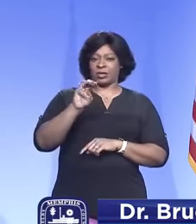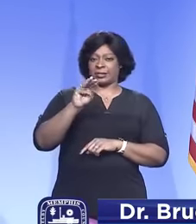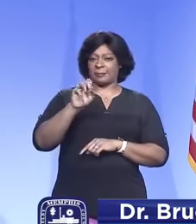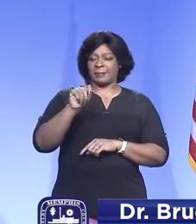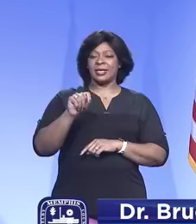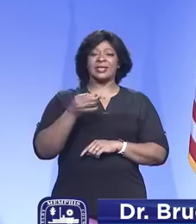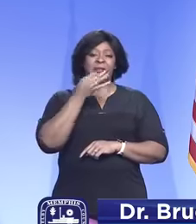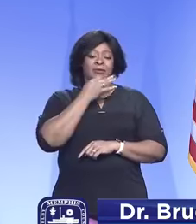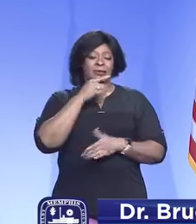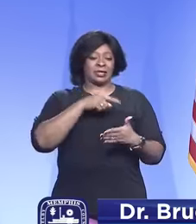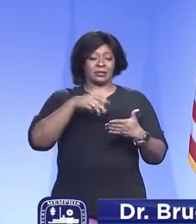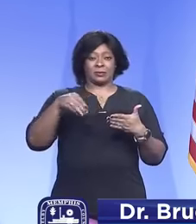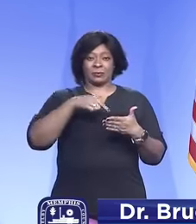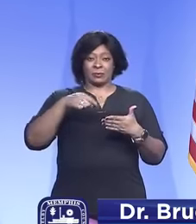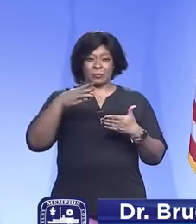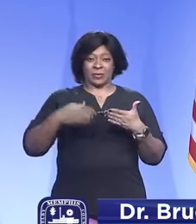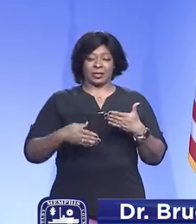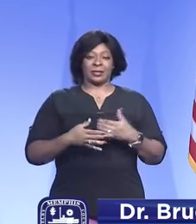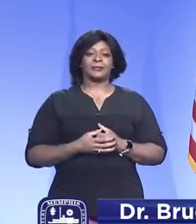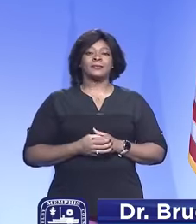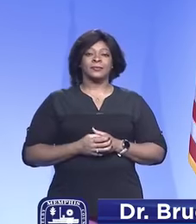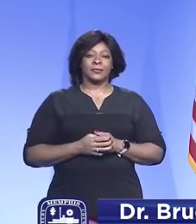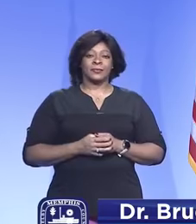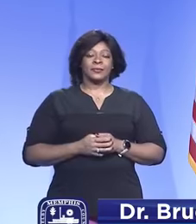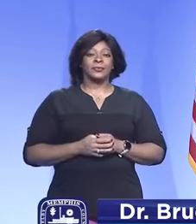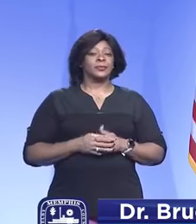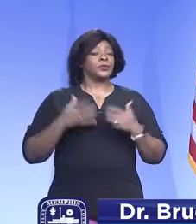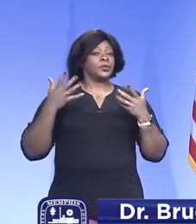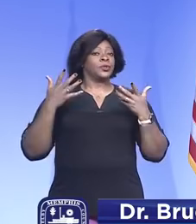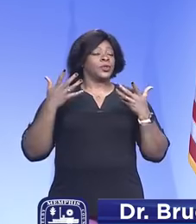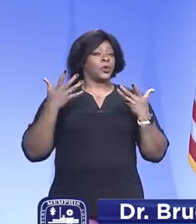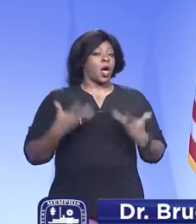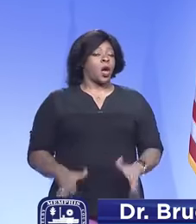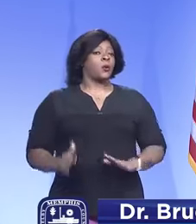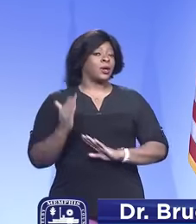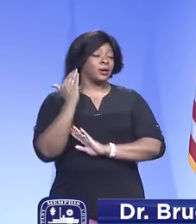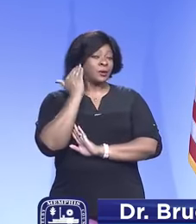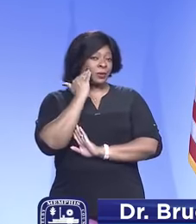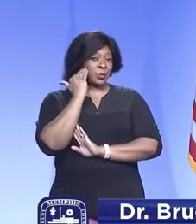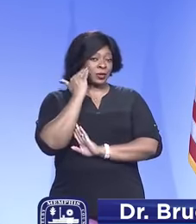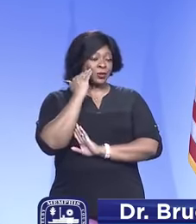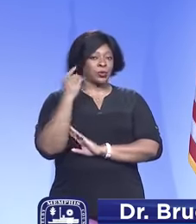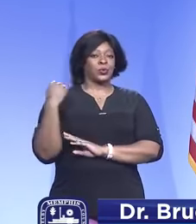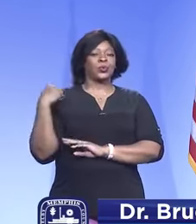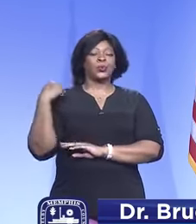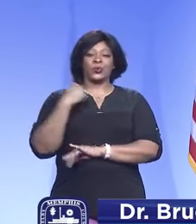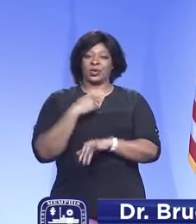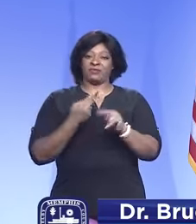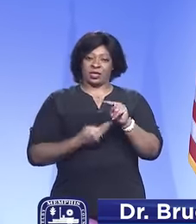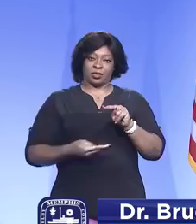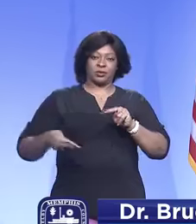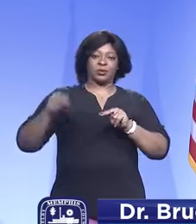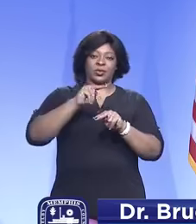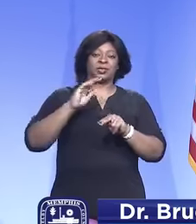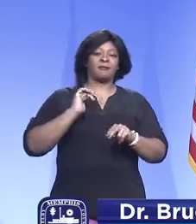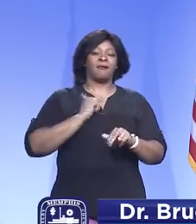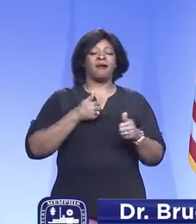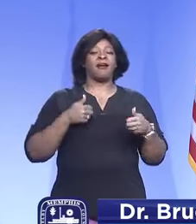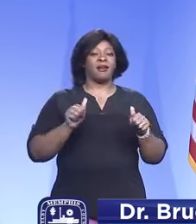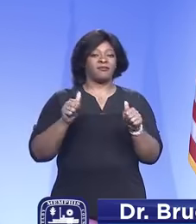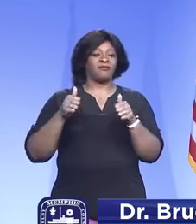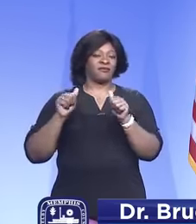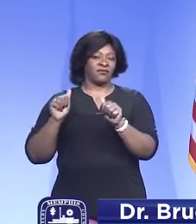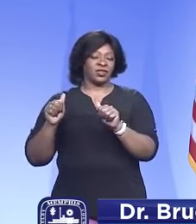this coming weekend. As you well may be aware, we have increased our efforts